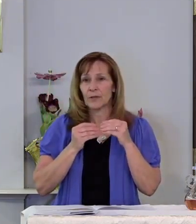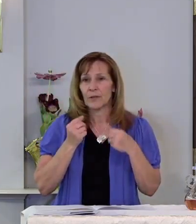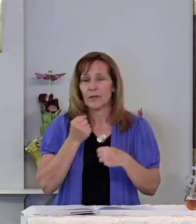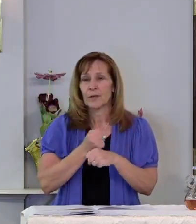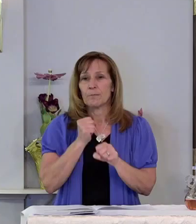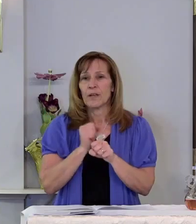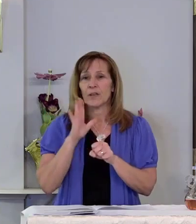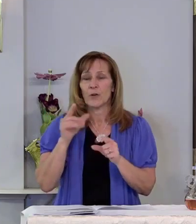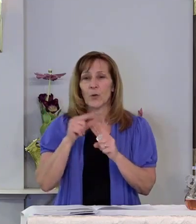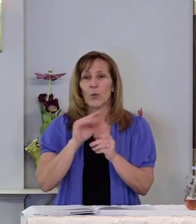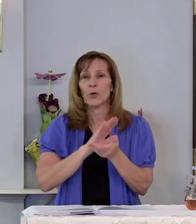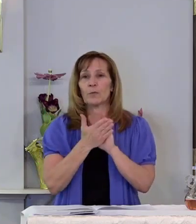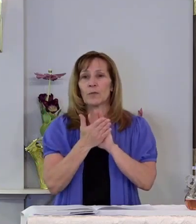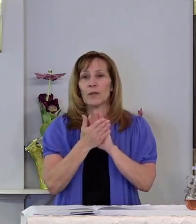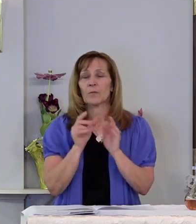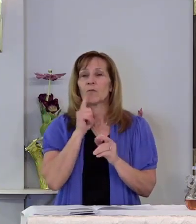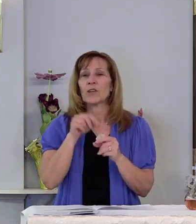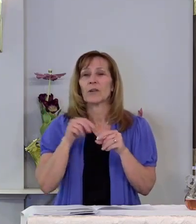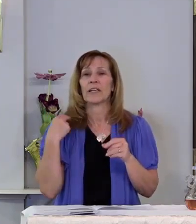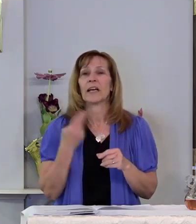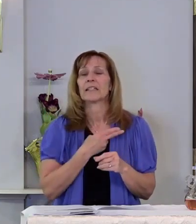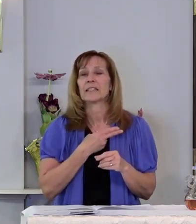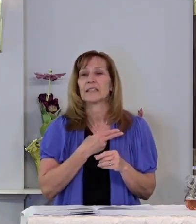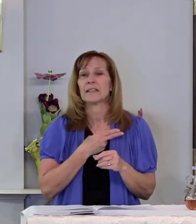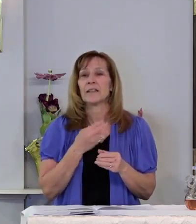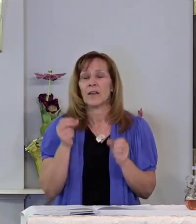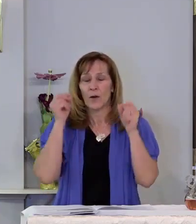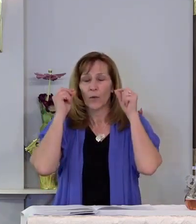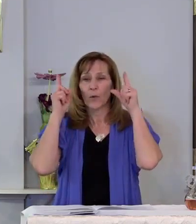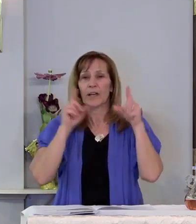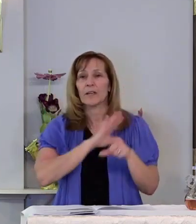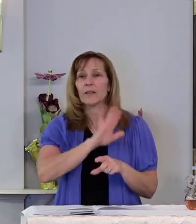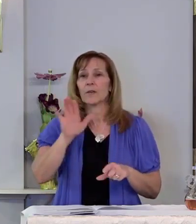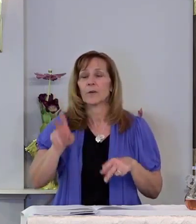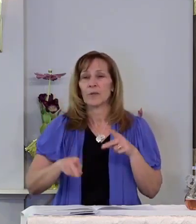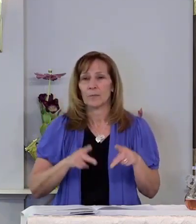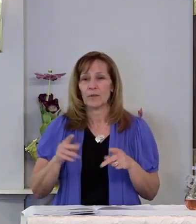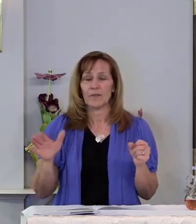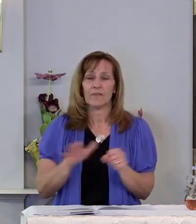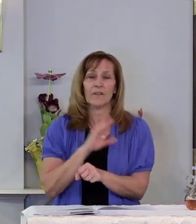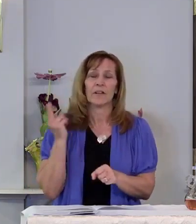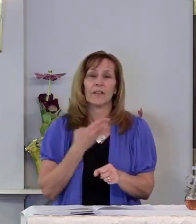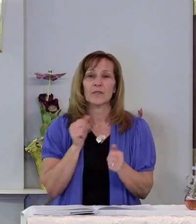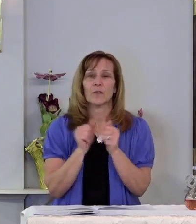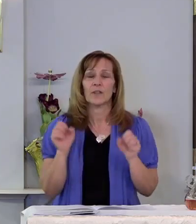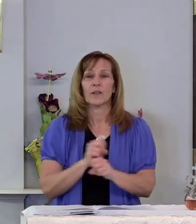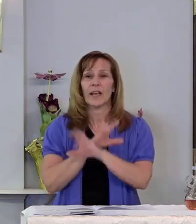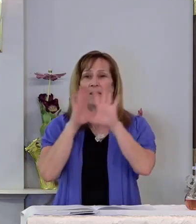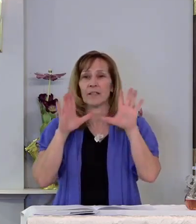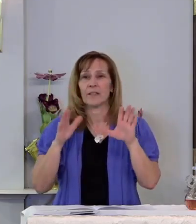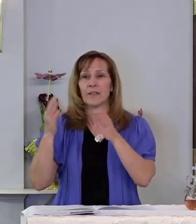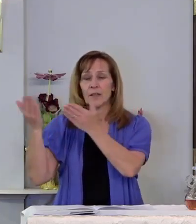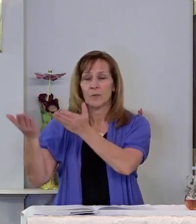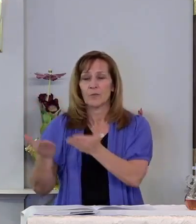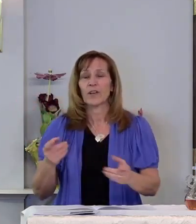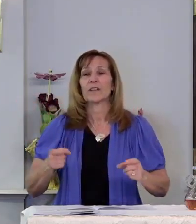new birth in his death and resurrection. We look with hope for his coming. Come, Lord